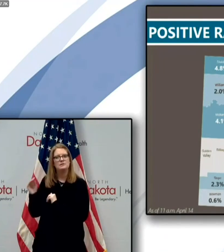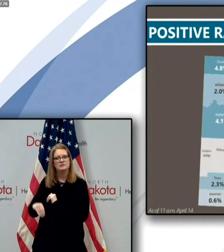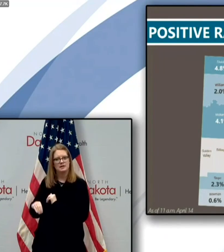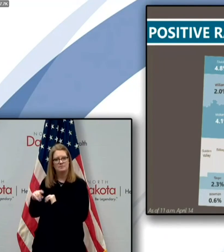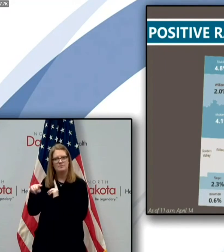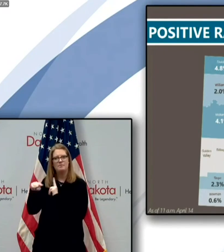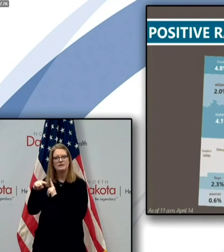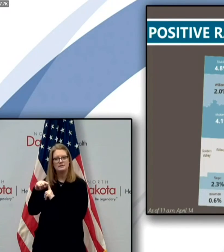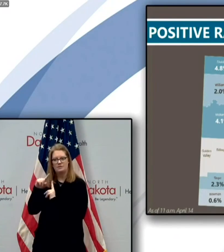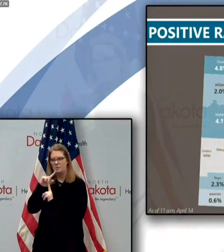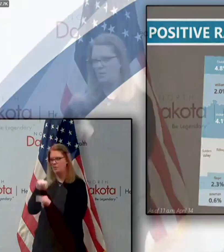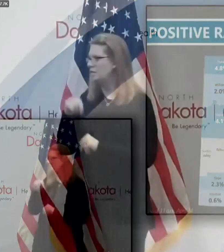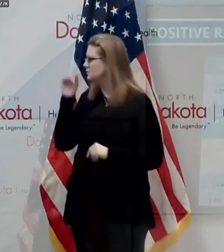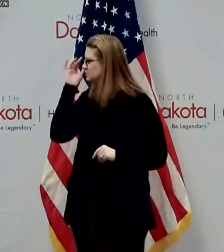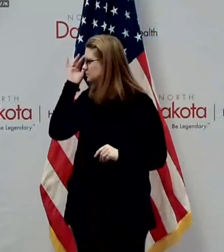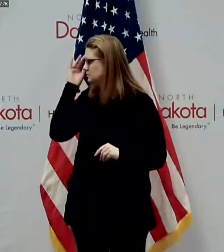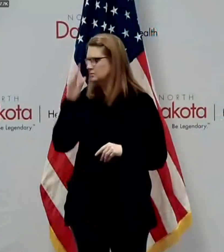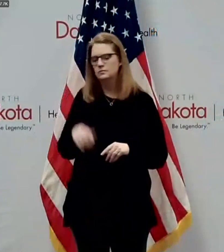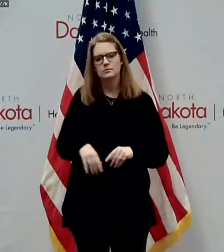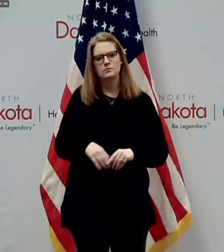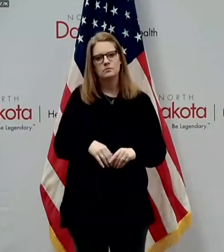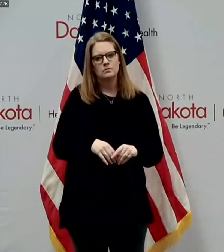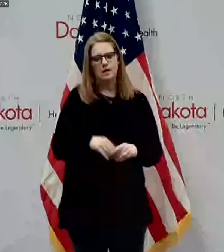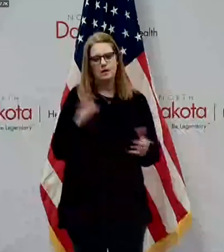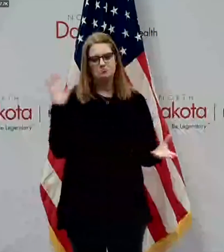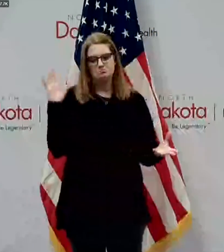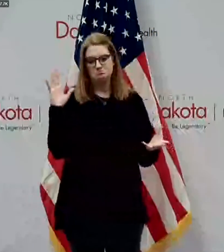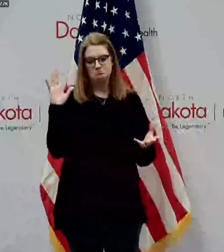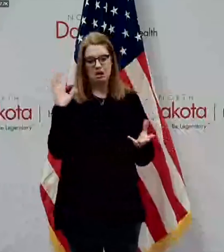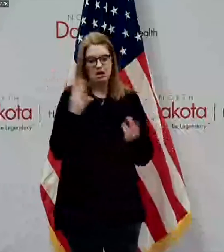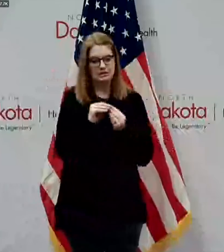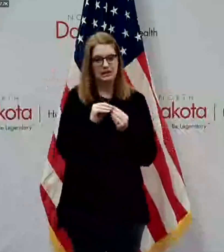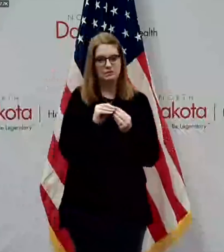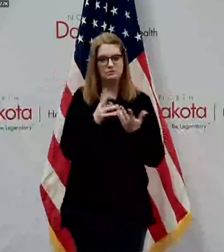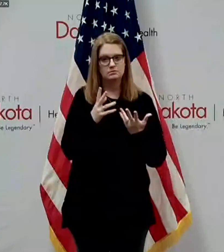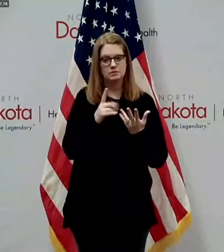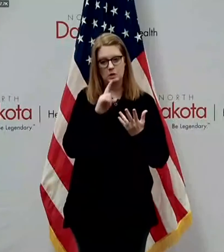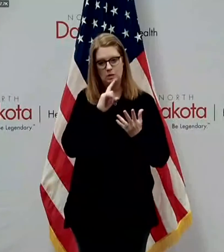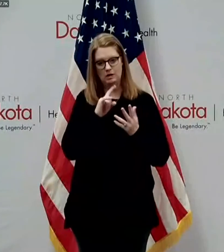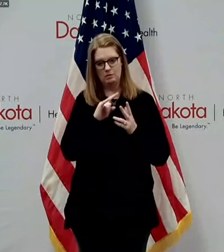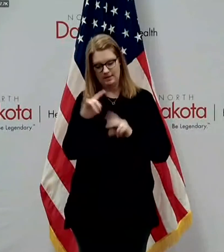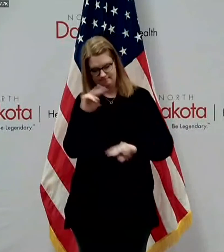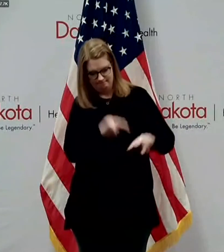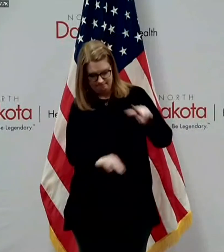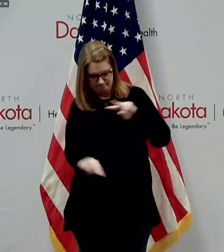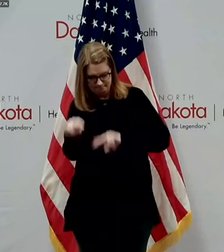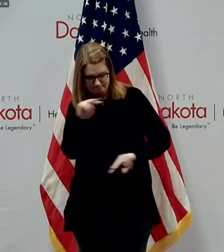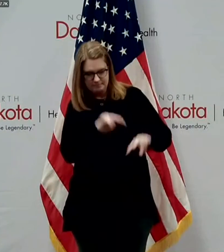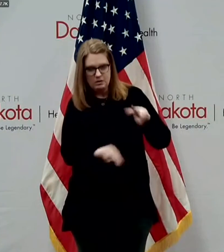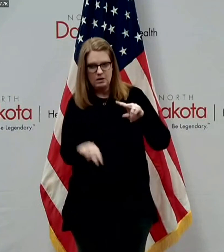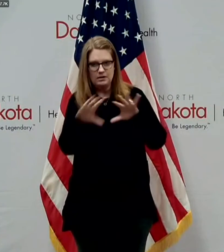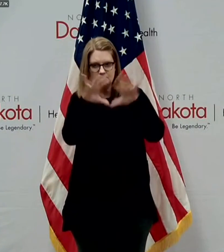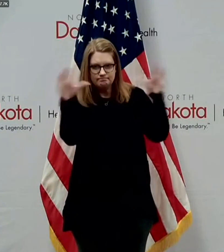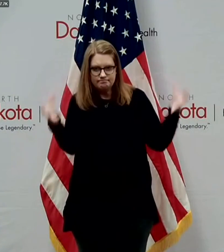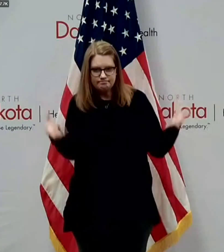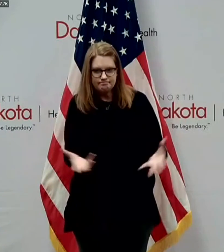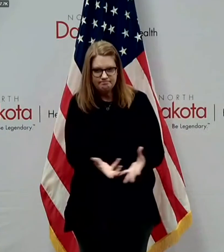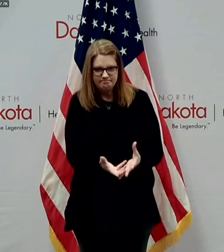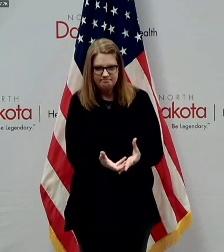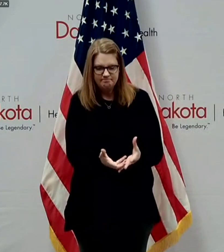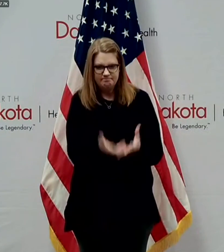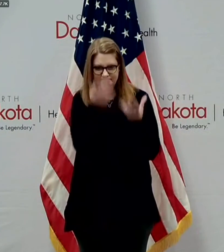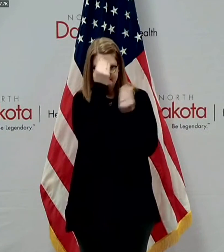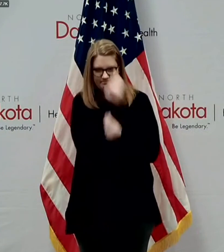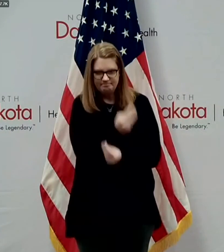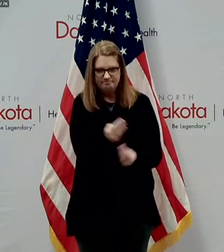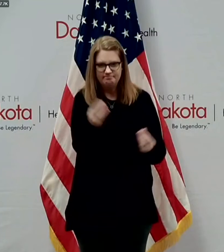reporting. But together, I guess as we want to take a look at all of that, what I would consider all of that very,